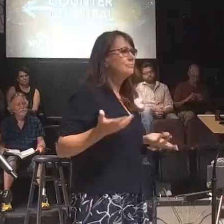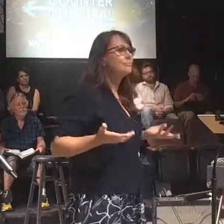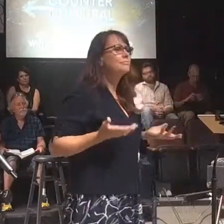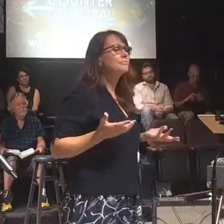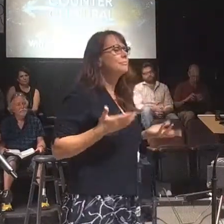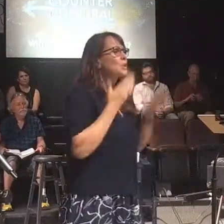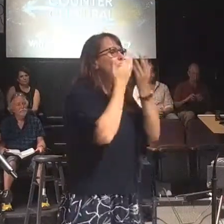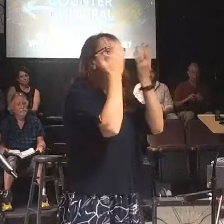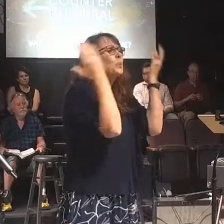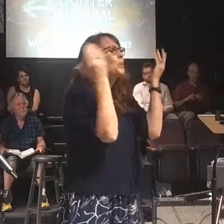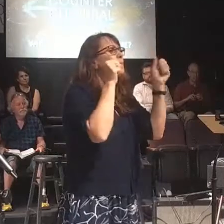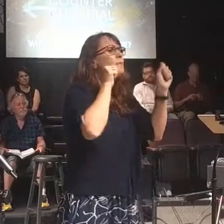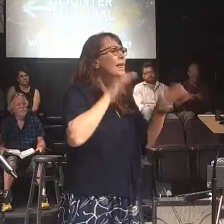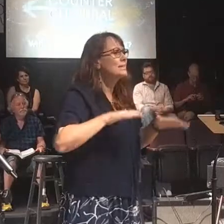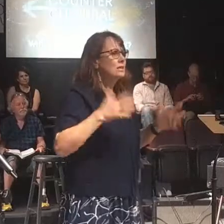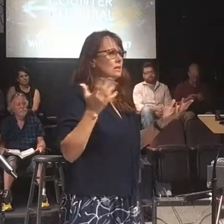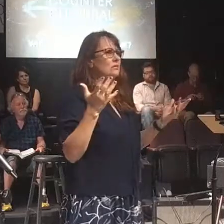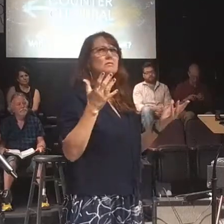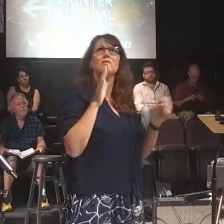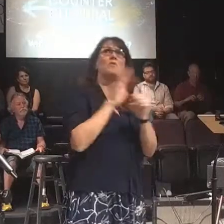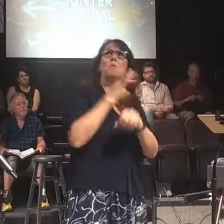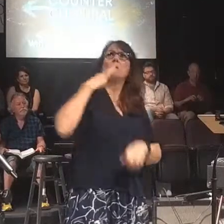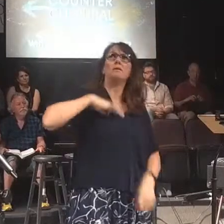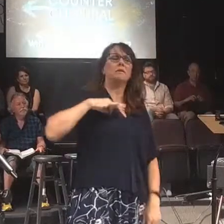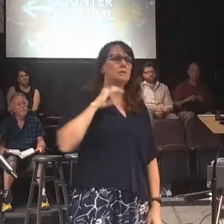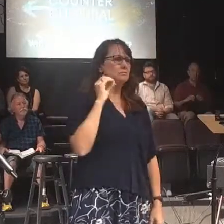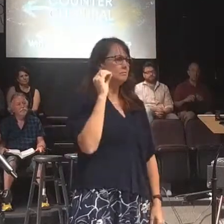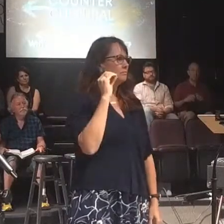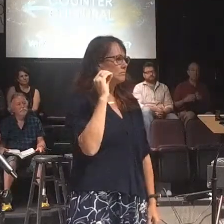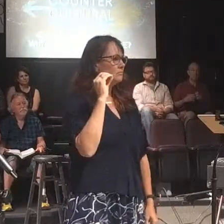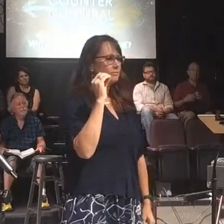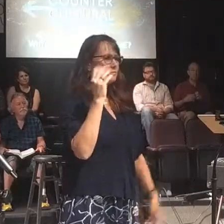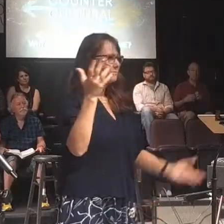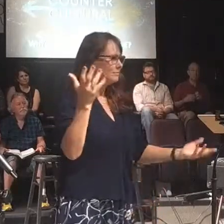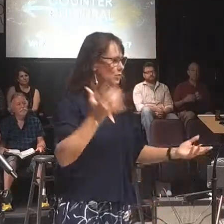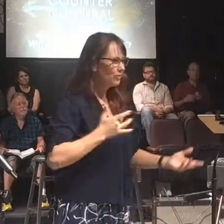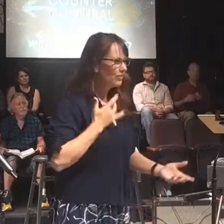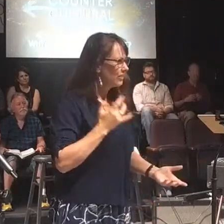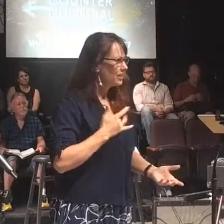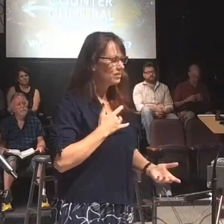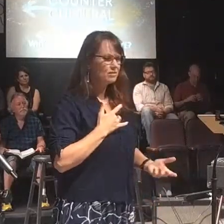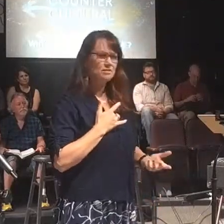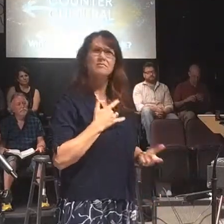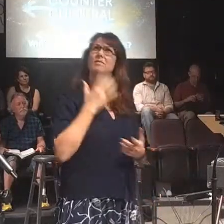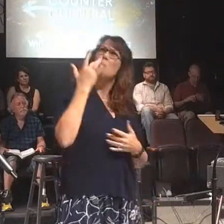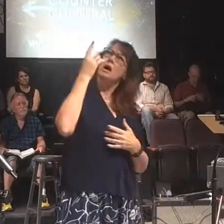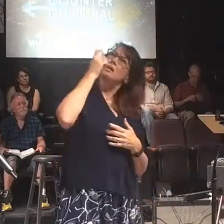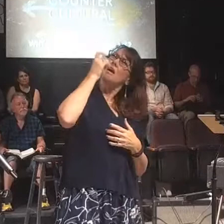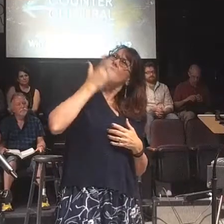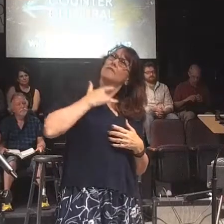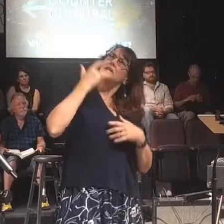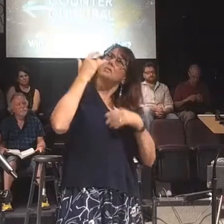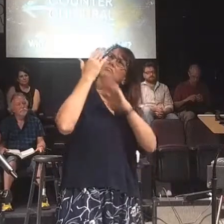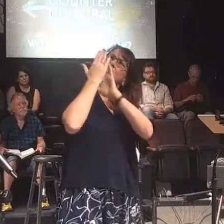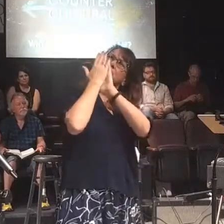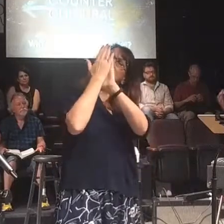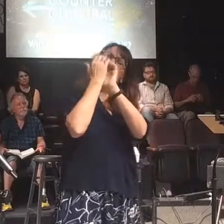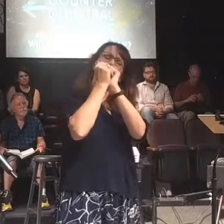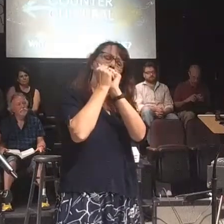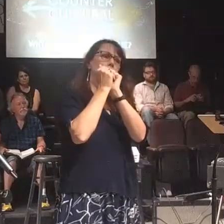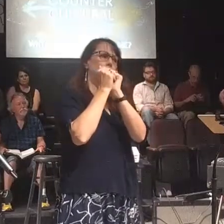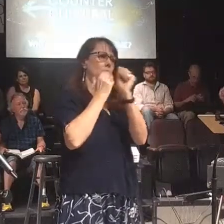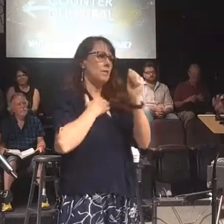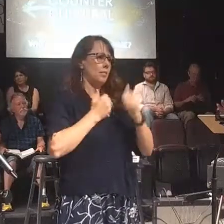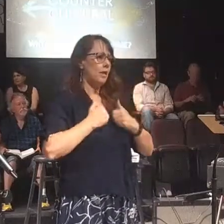I feel like I'm not getting the full benefit of this. Right? Why you don't feel present in my life? And so that's